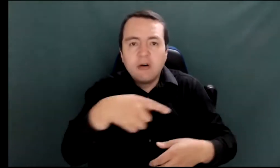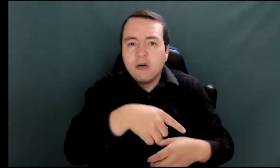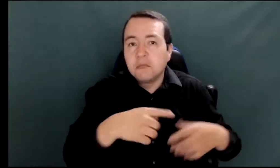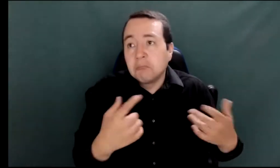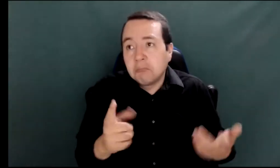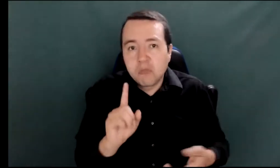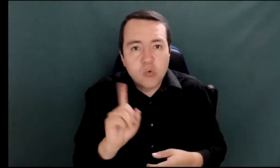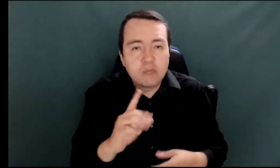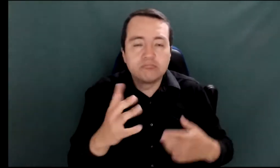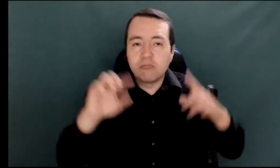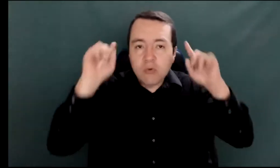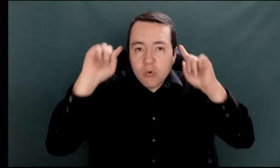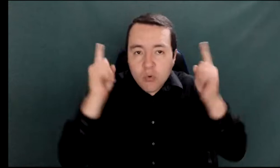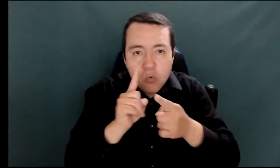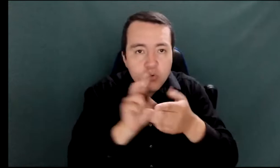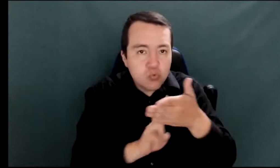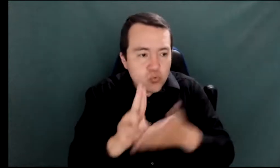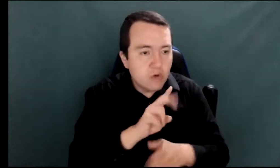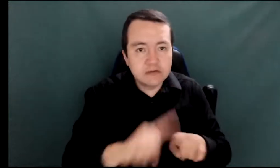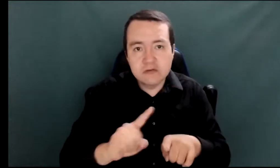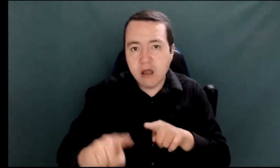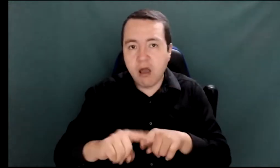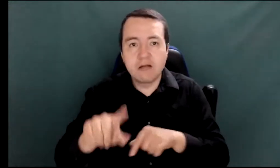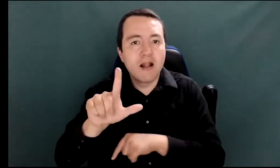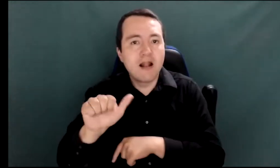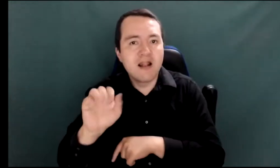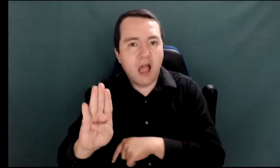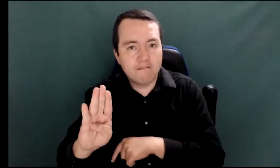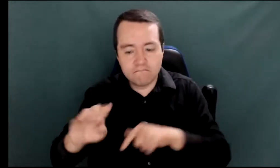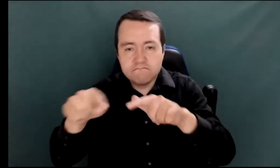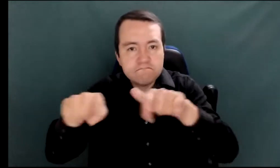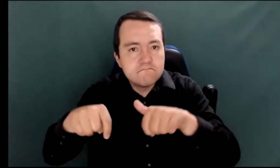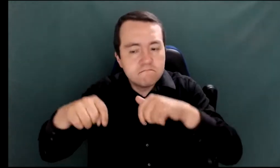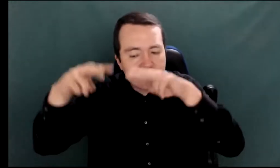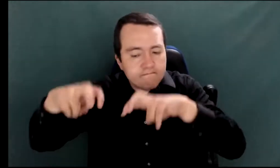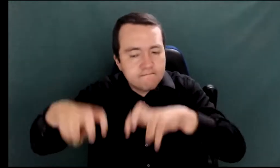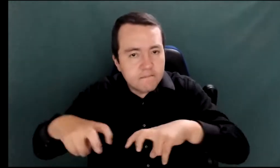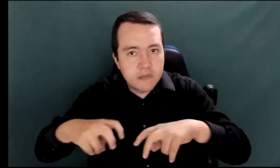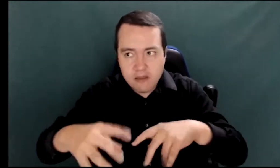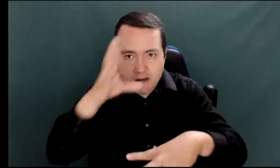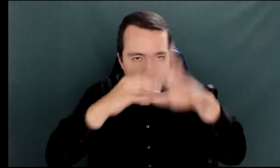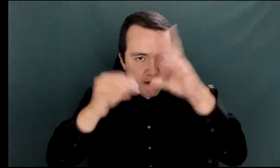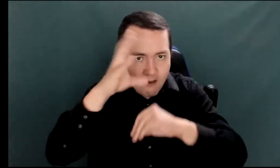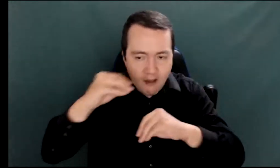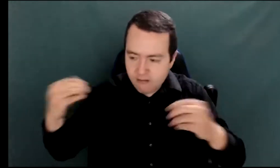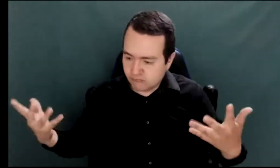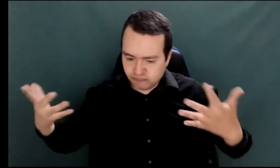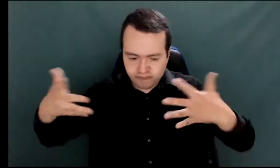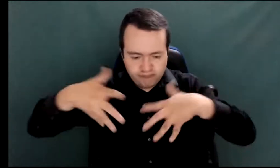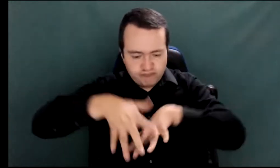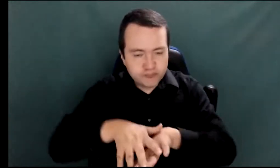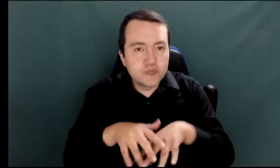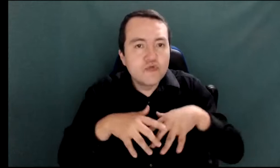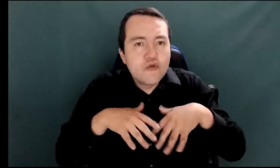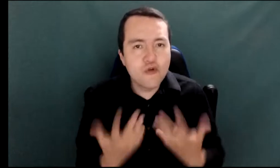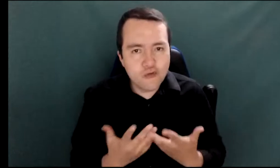that comes from academia and the laboratories. The fact of the matter